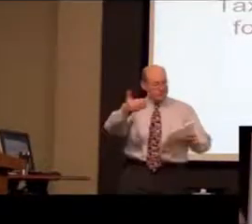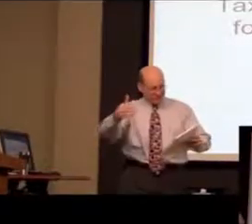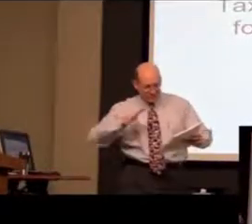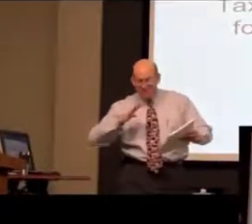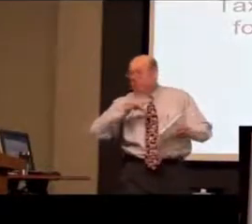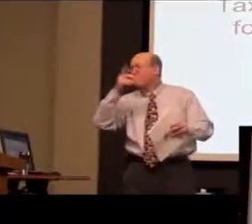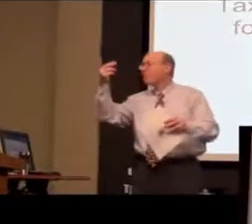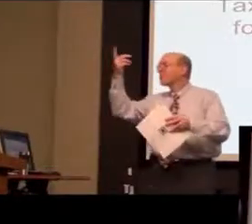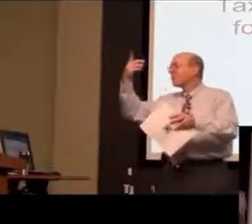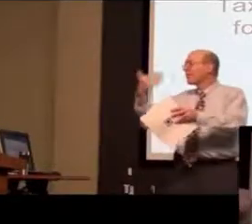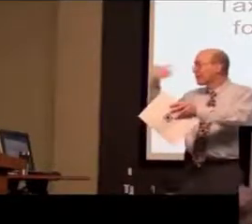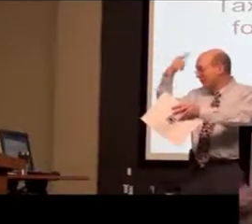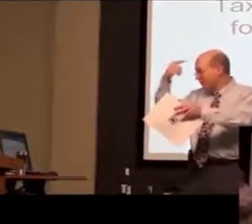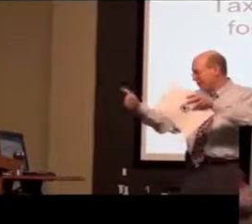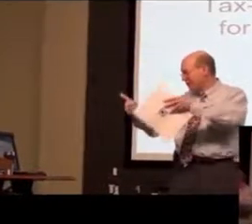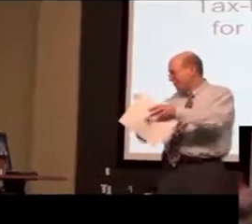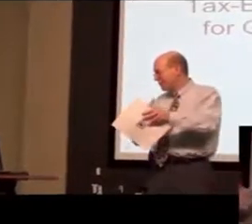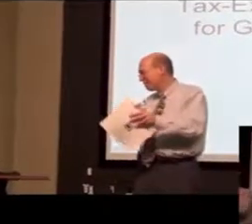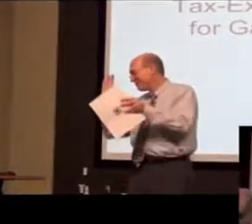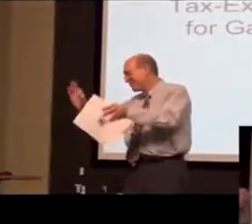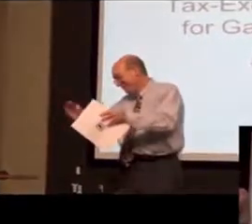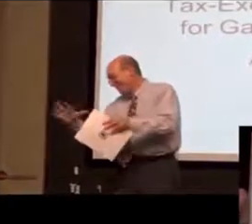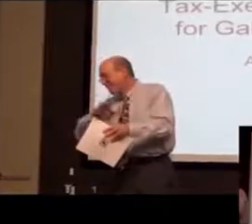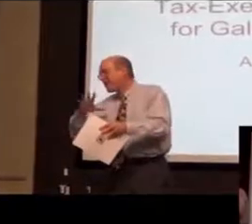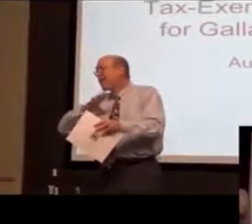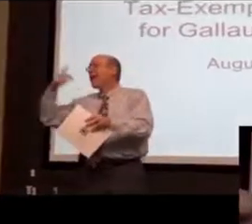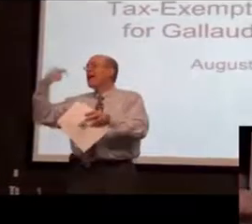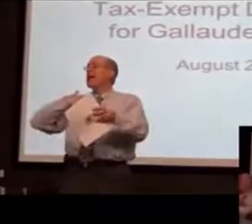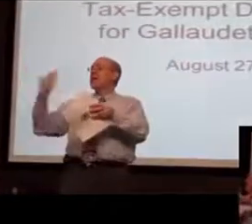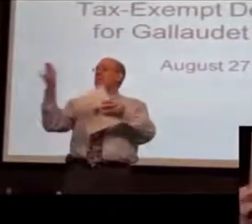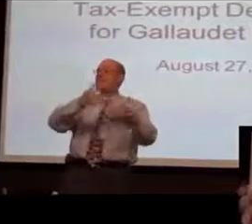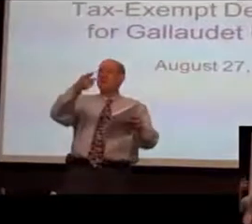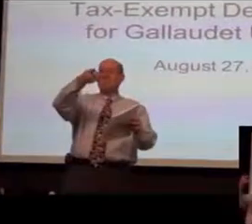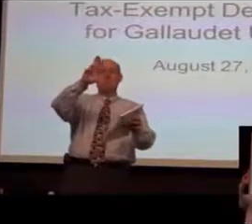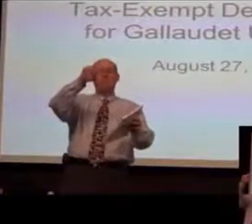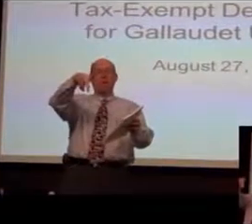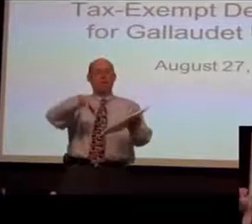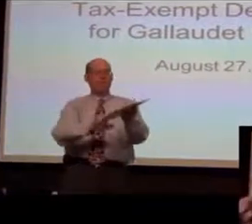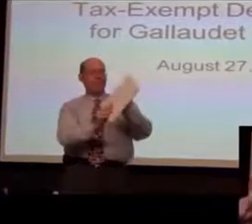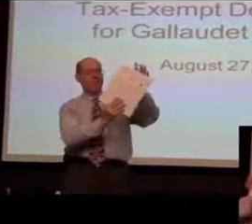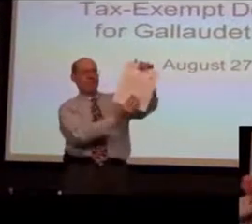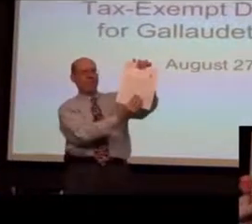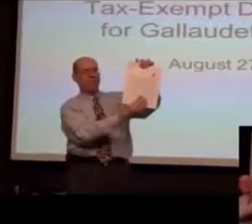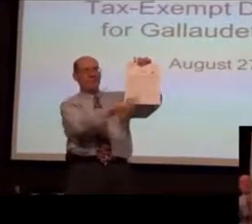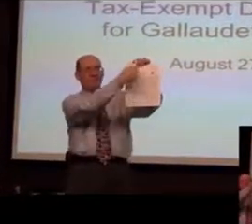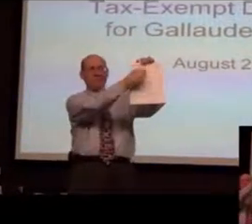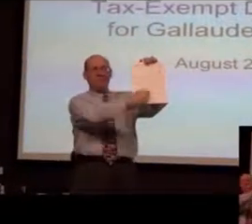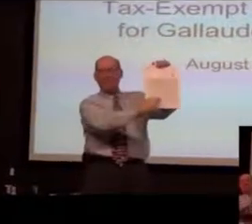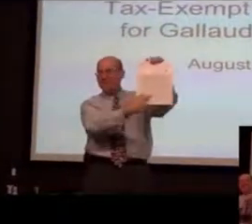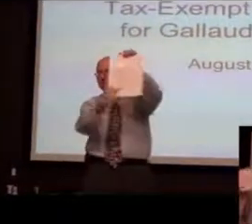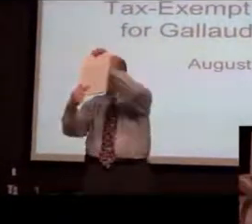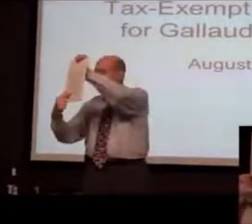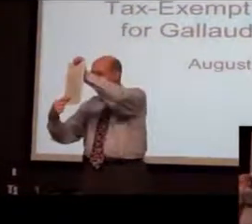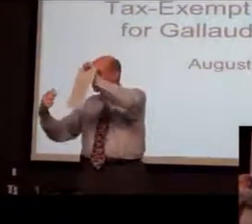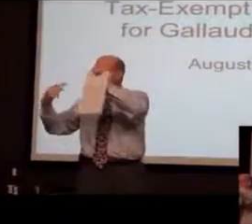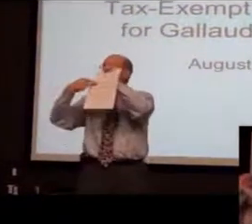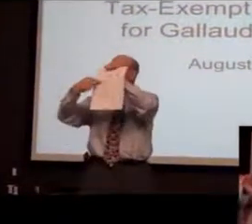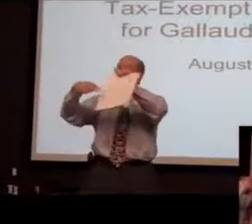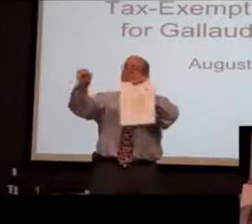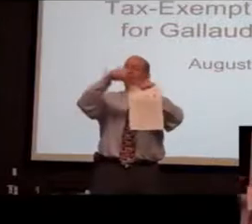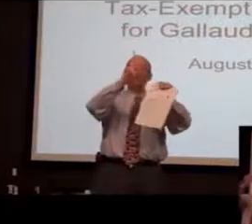Good to go? Perfect. Perfect. So first, I want to say thank you for that wonderful introduction. I've brought some materials for you all